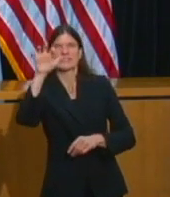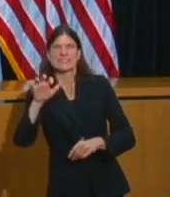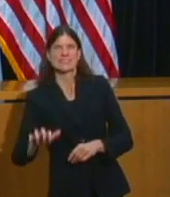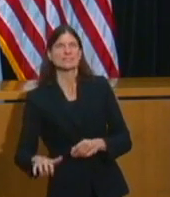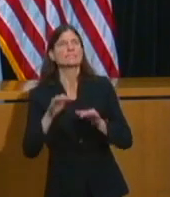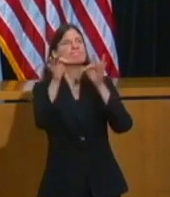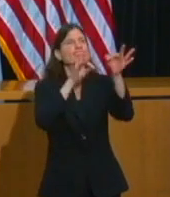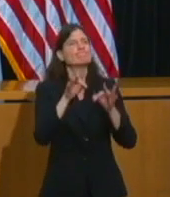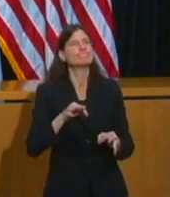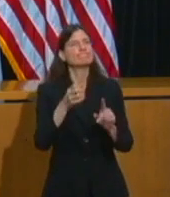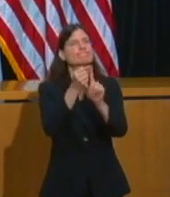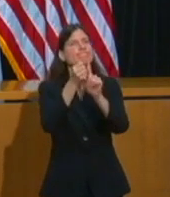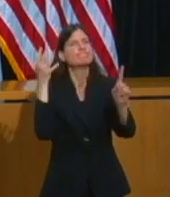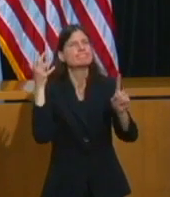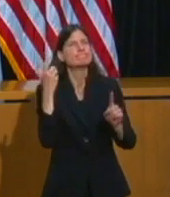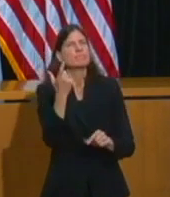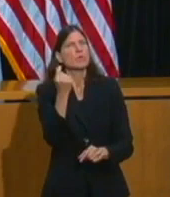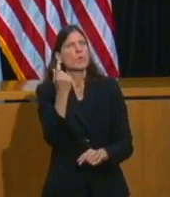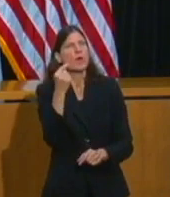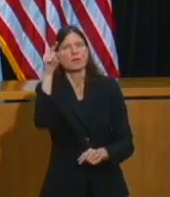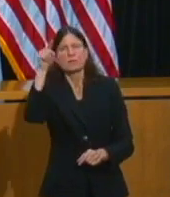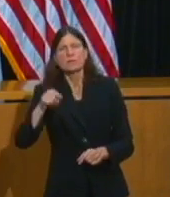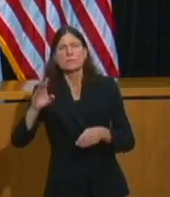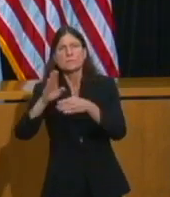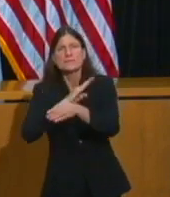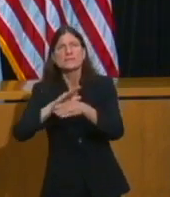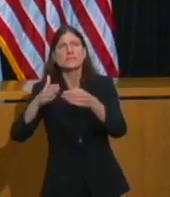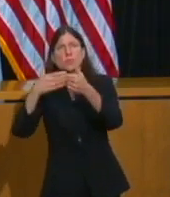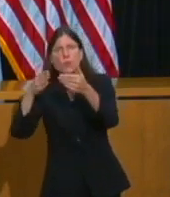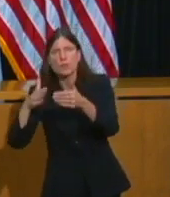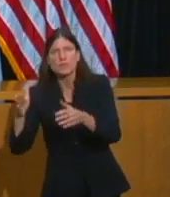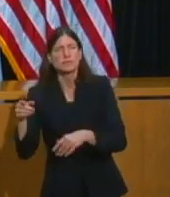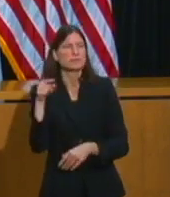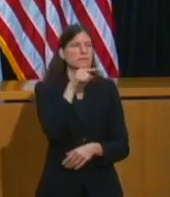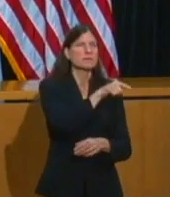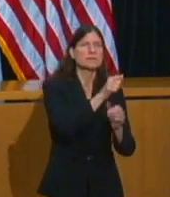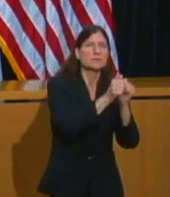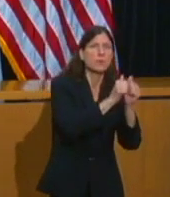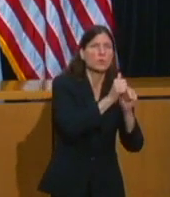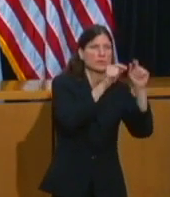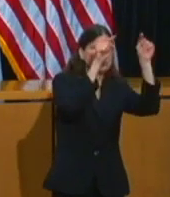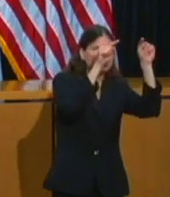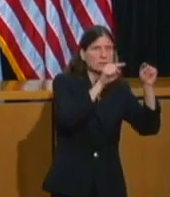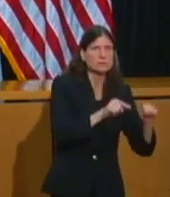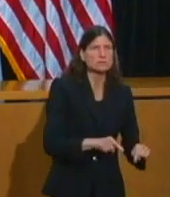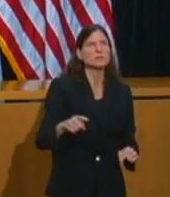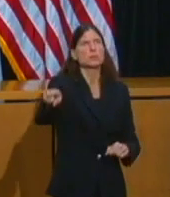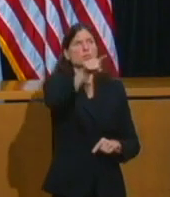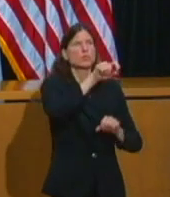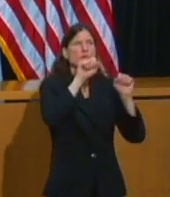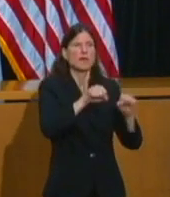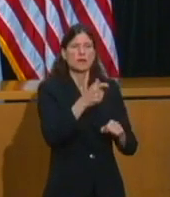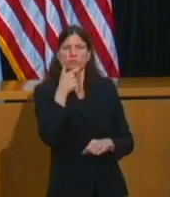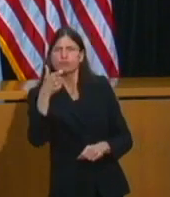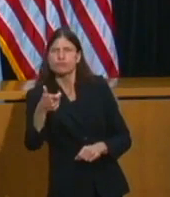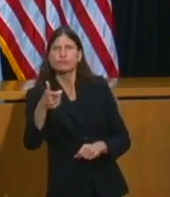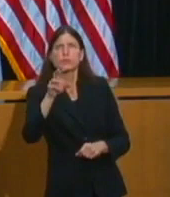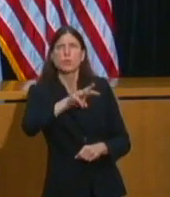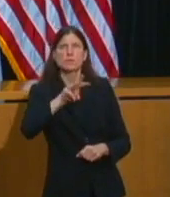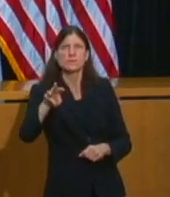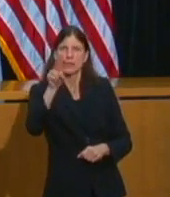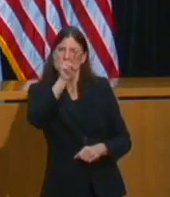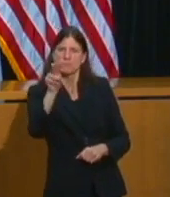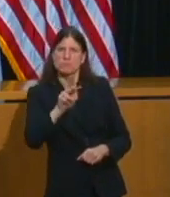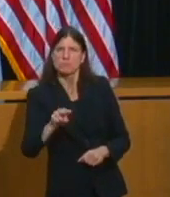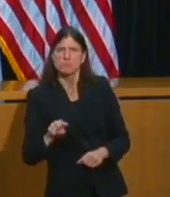reopening in a safe way to welcome back your customers and your workers. And now I'd like to